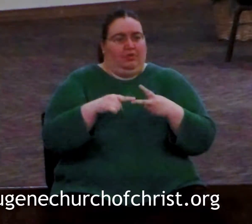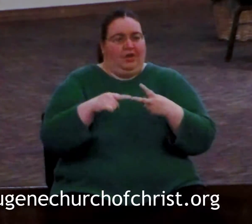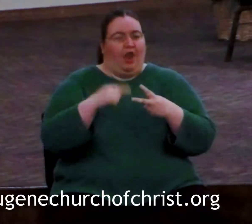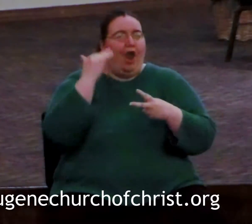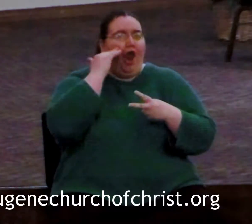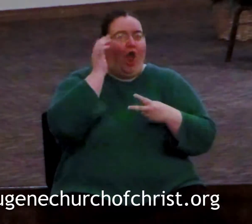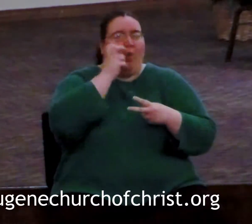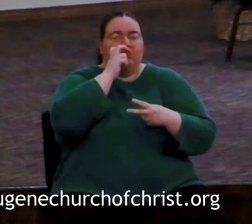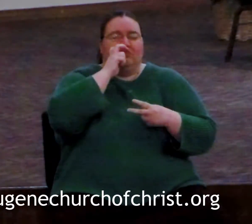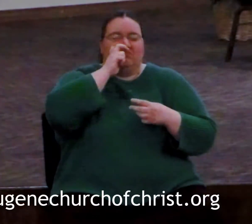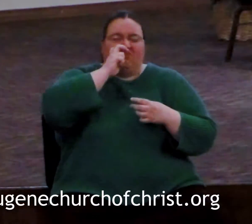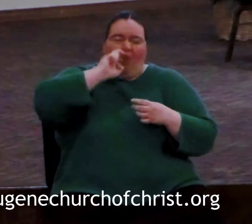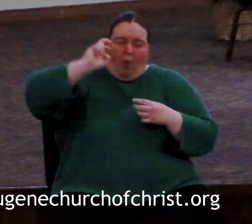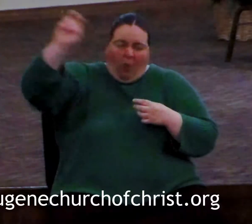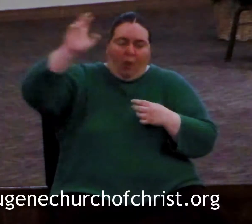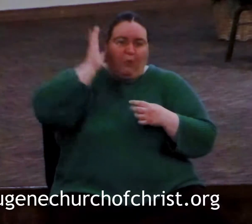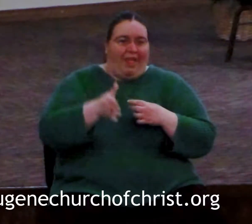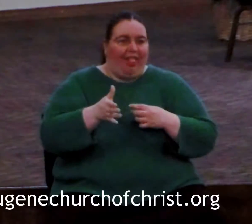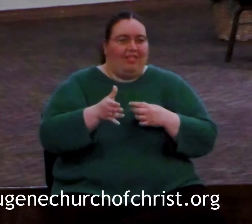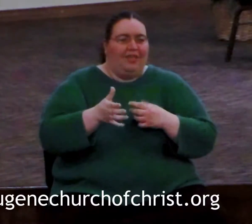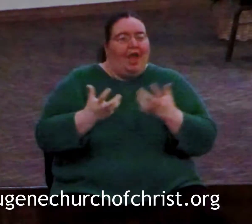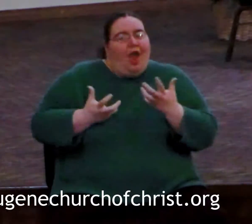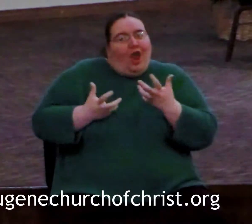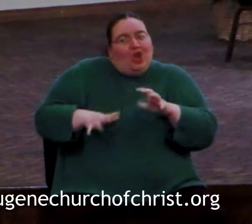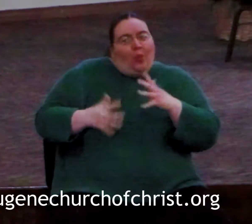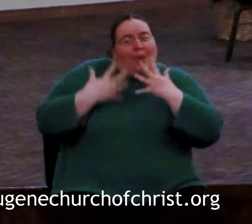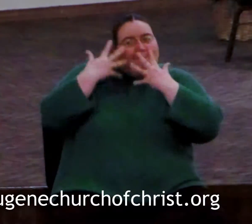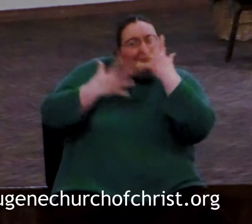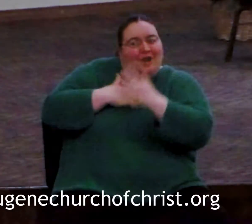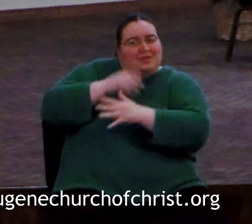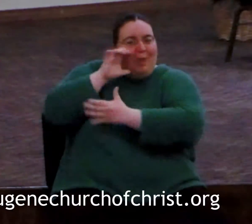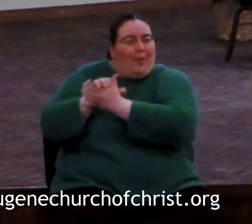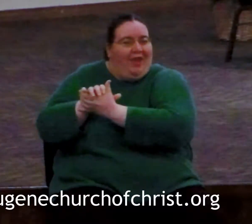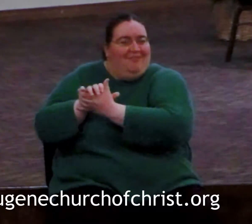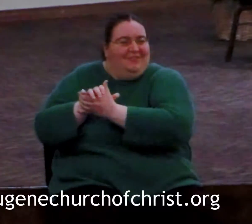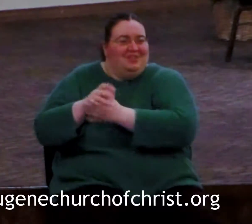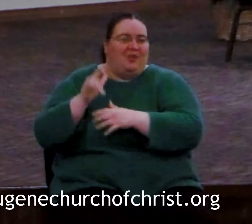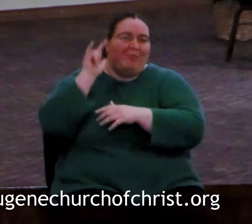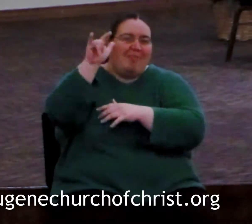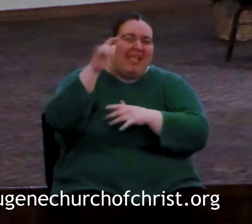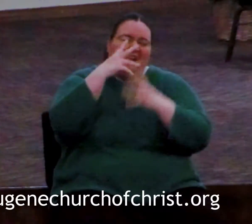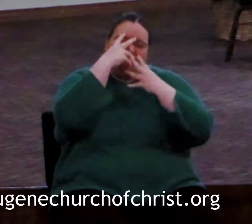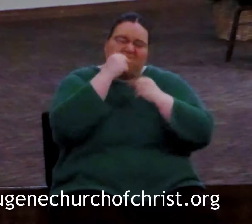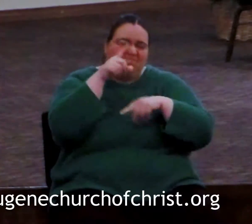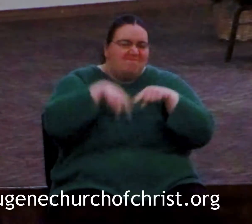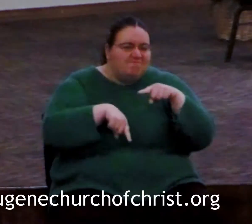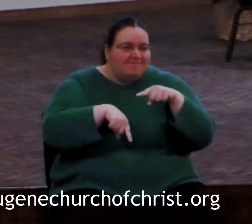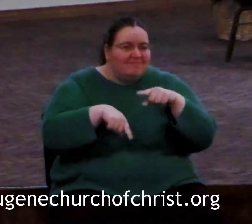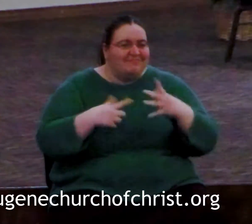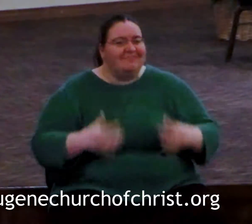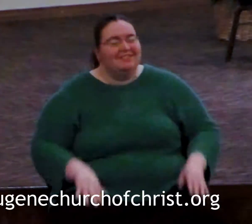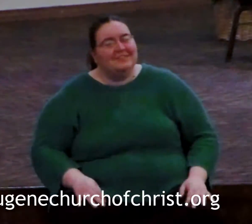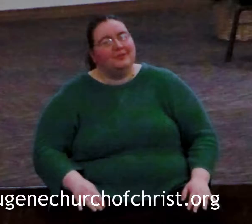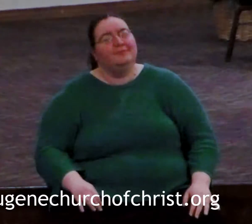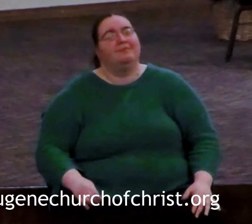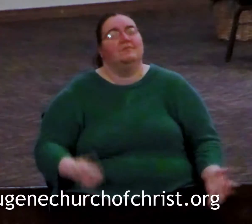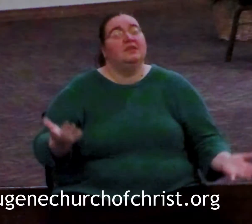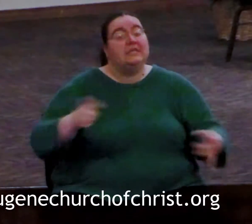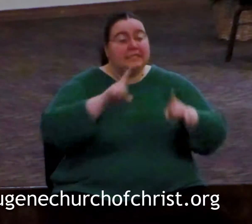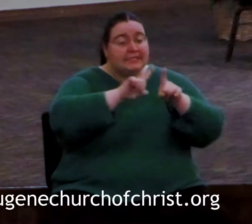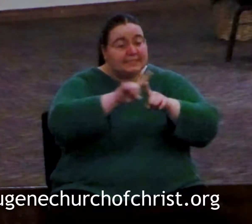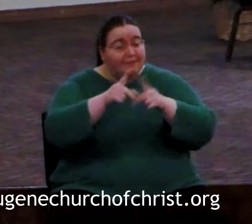snore, and I don't want to embarrass my wife. So I don't fall asleep on the plane. Now, we have different places we can